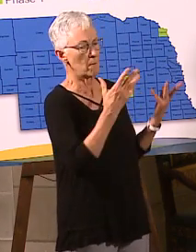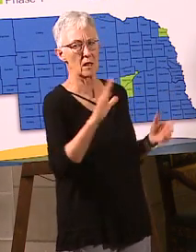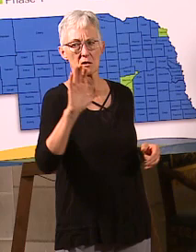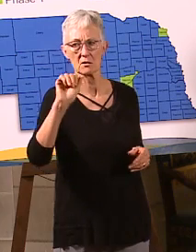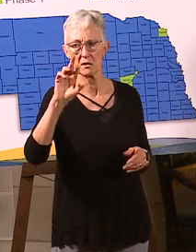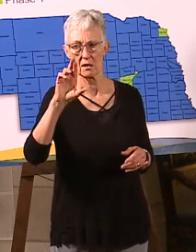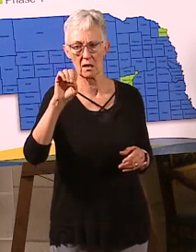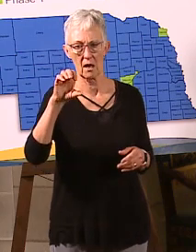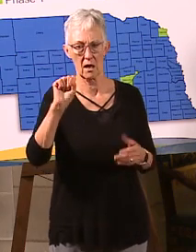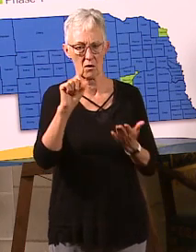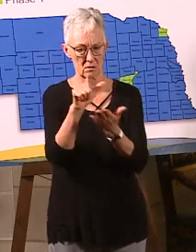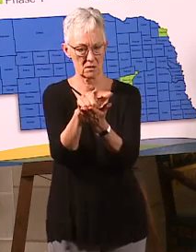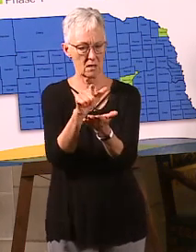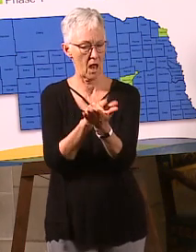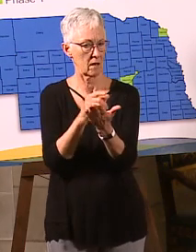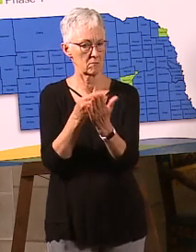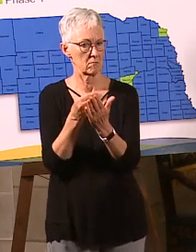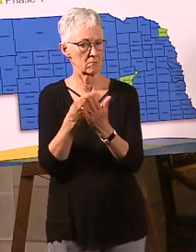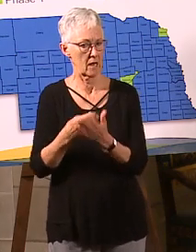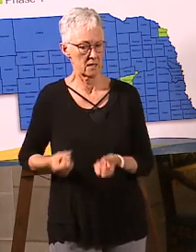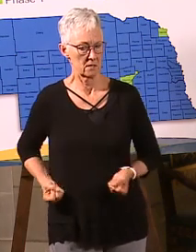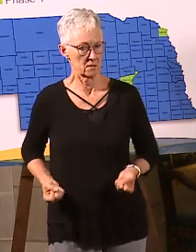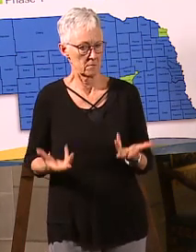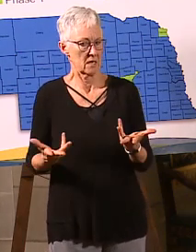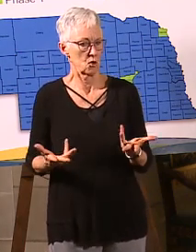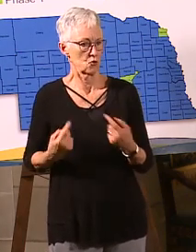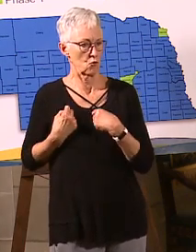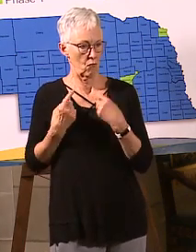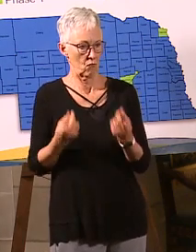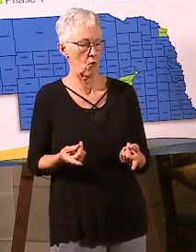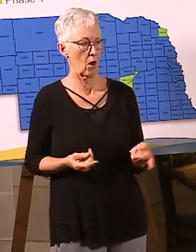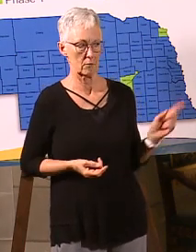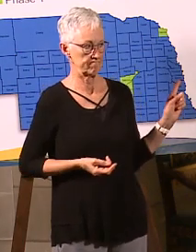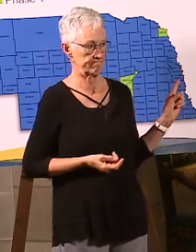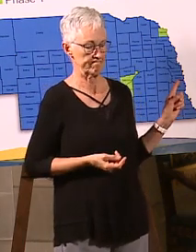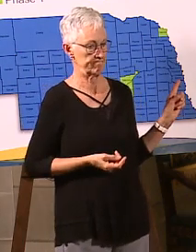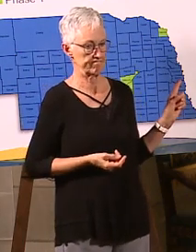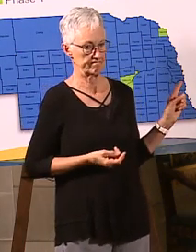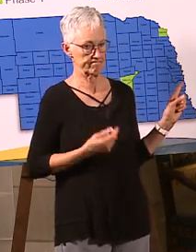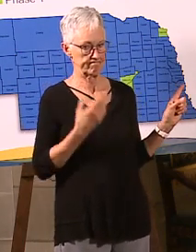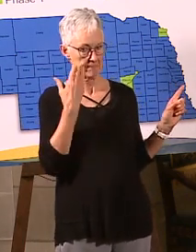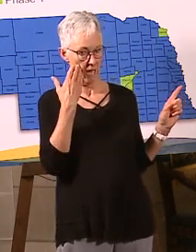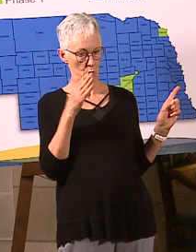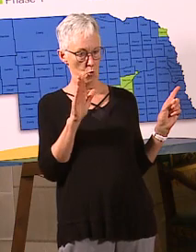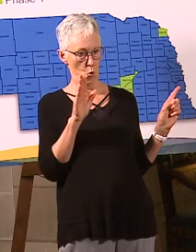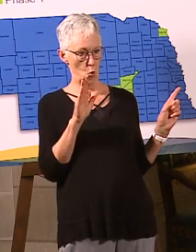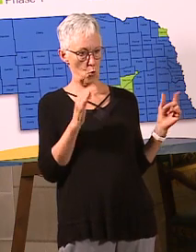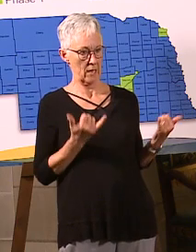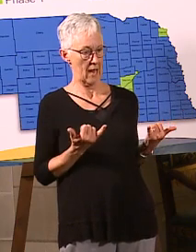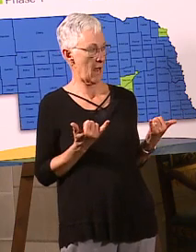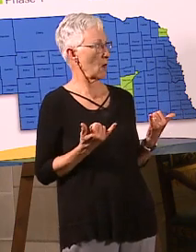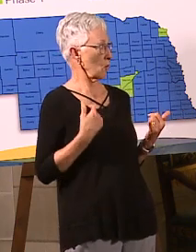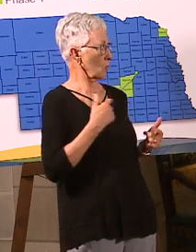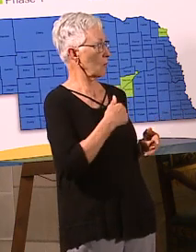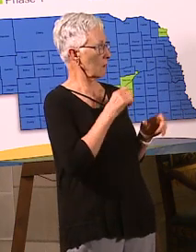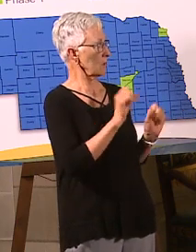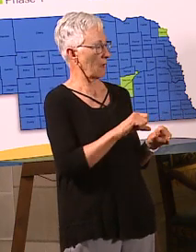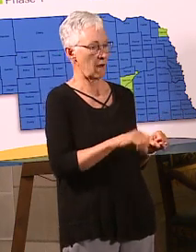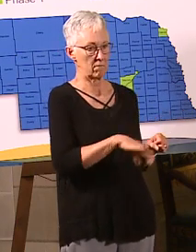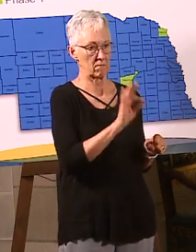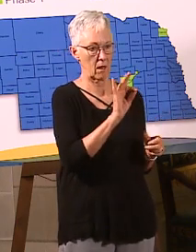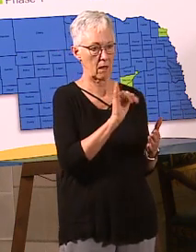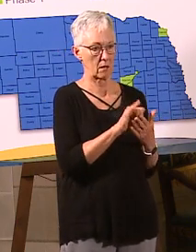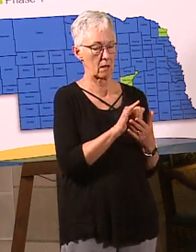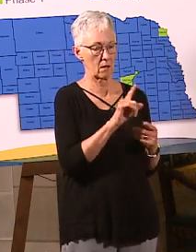The question was, how much CARES Act money has been spent so far? I don't have that number off the top of my head, but I appreciate the feedback on that one because we can work on that for when we come